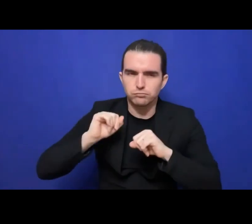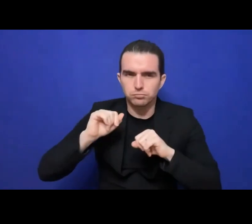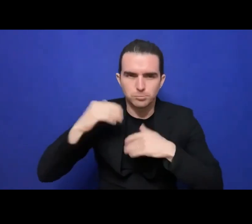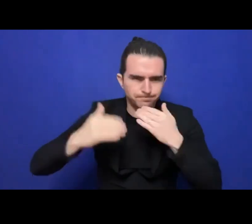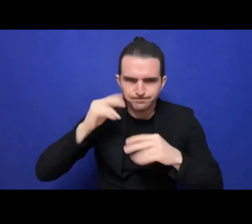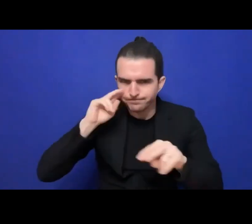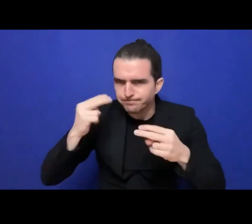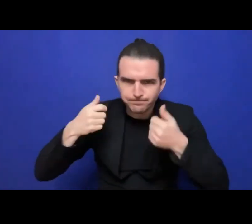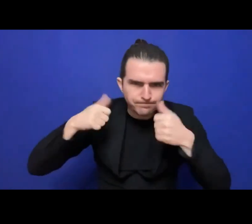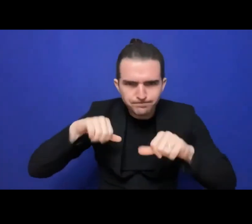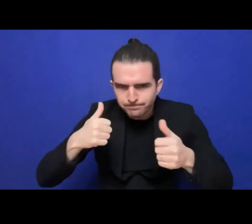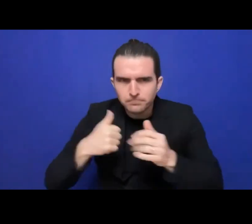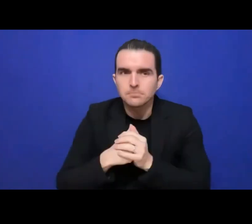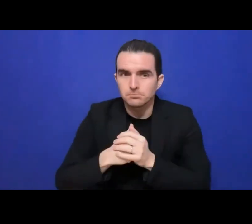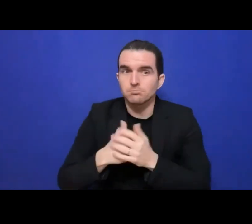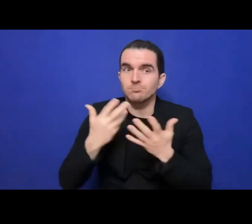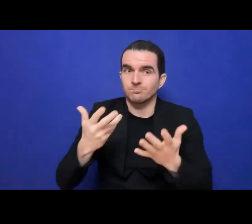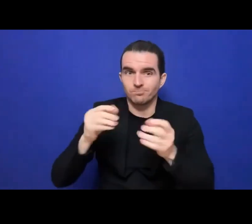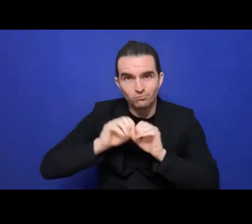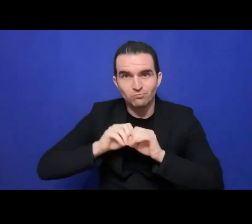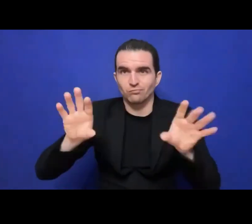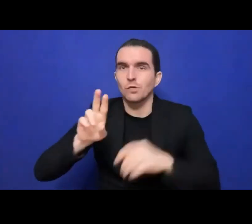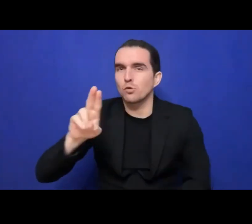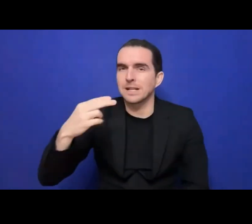review with us today. So Akihito, the floor is yours.